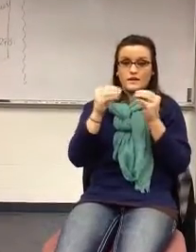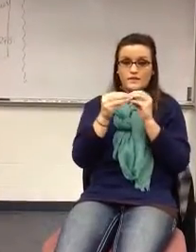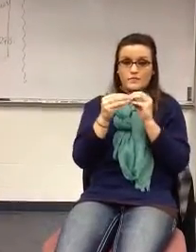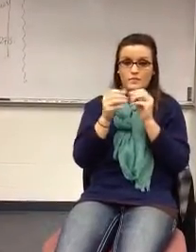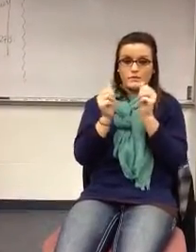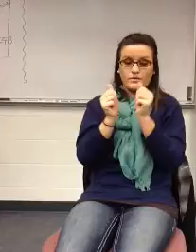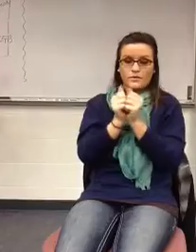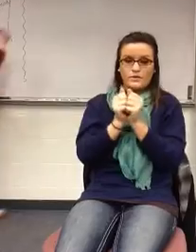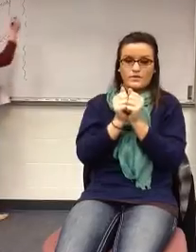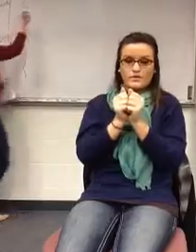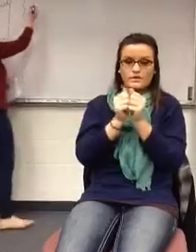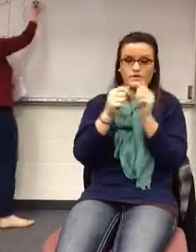example,